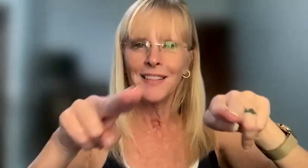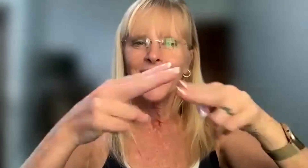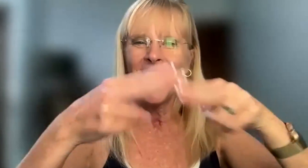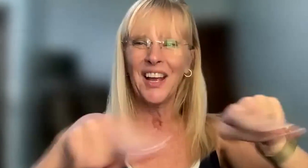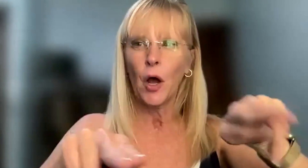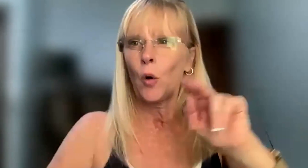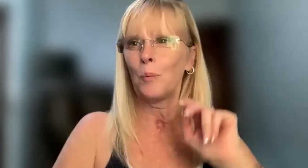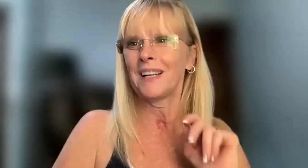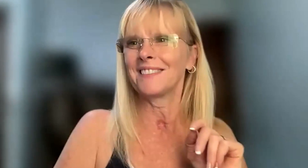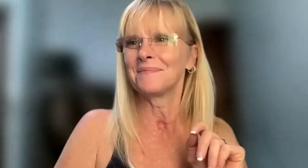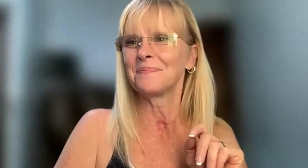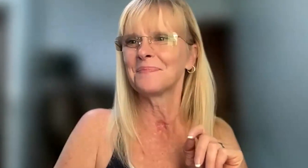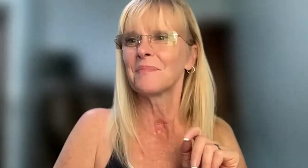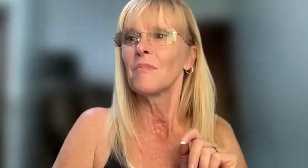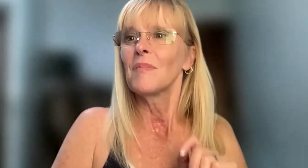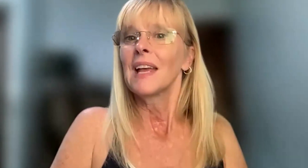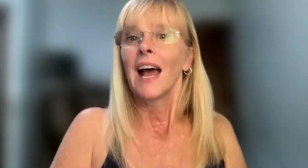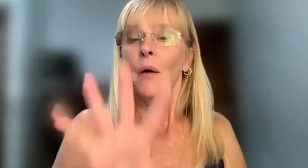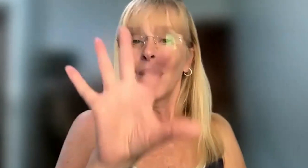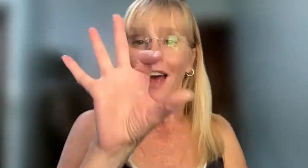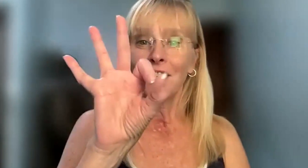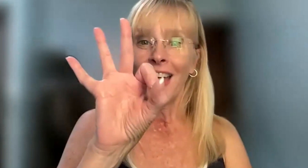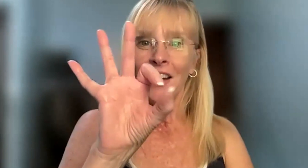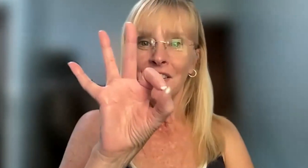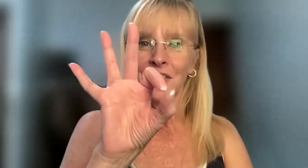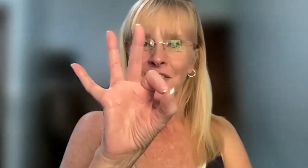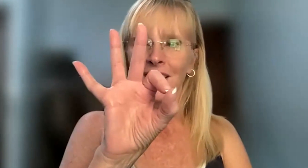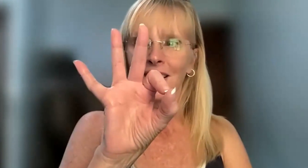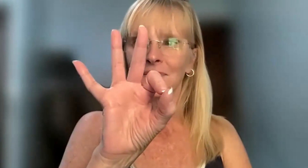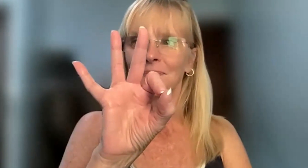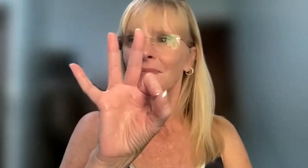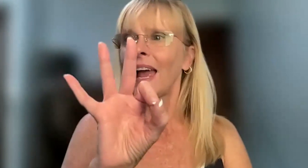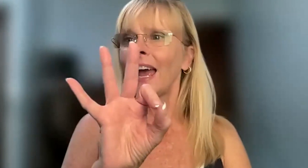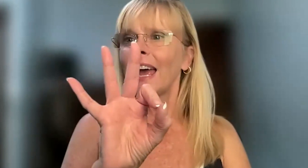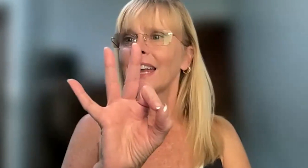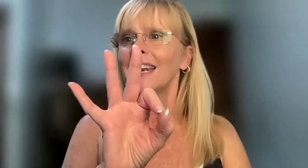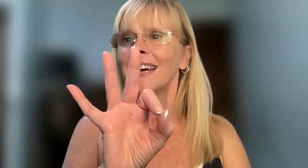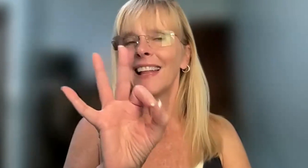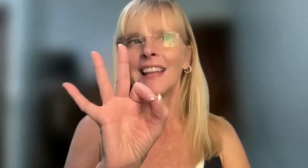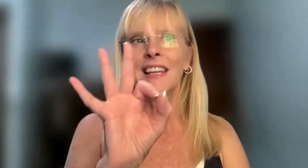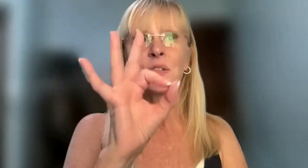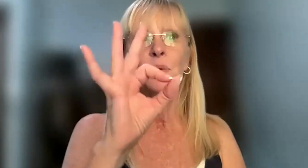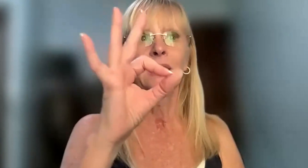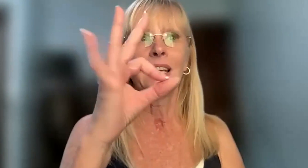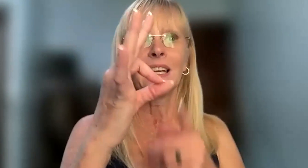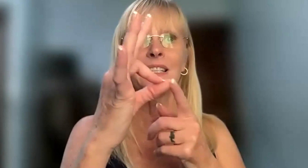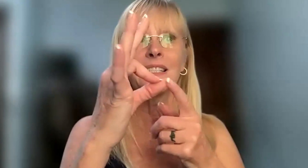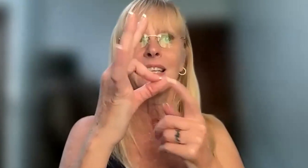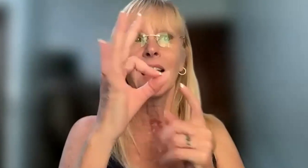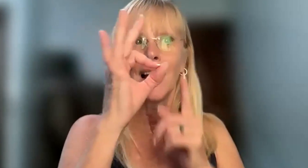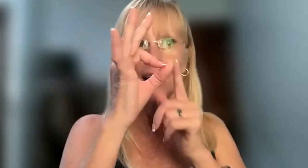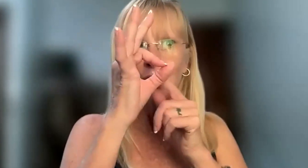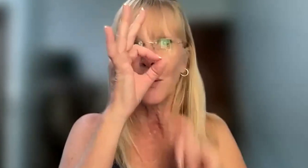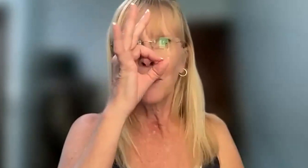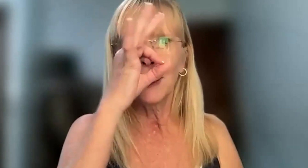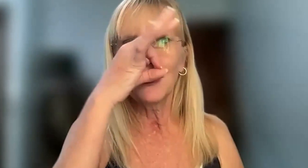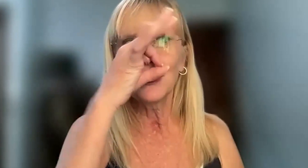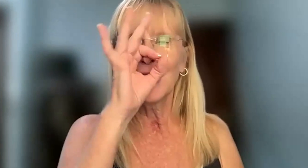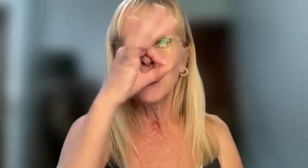the egg open. We have F, and this one is, you put it on your nose